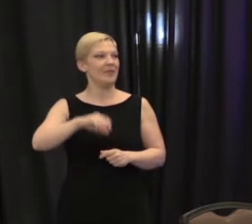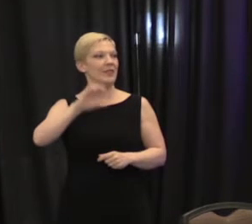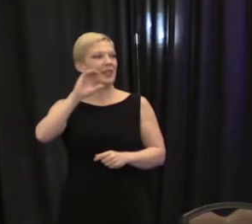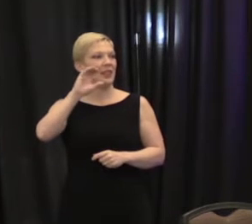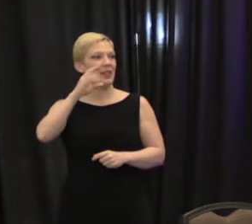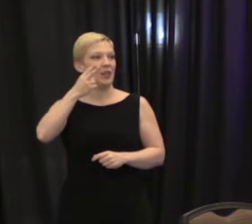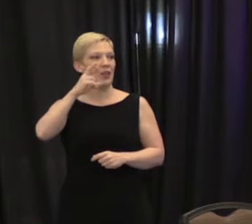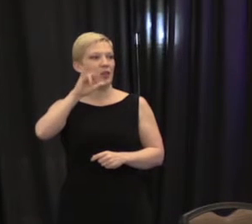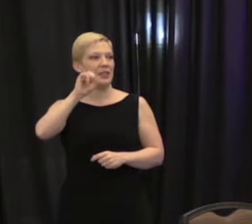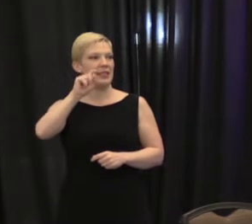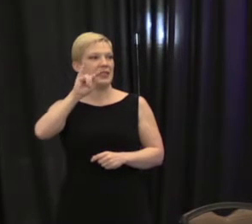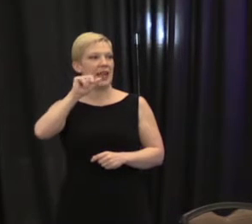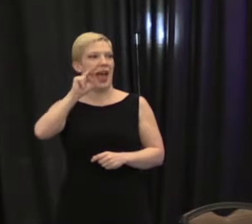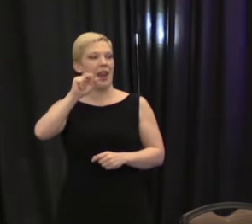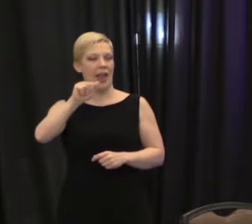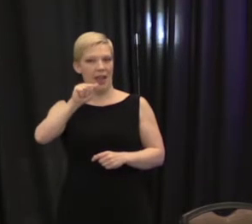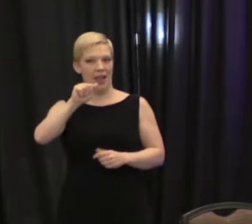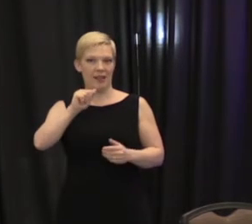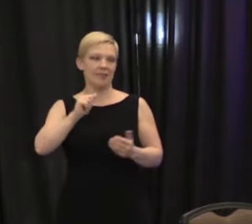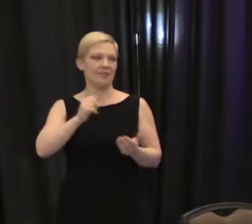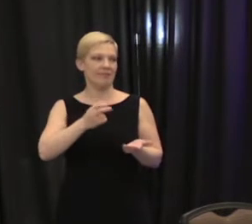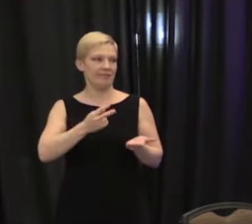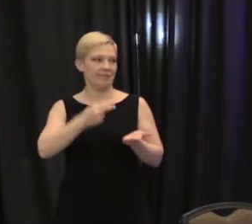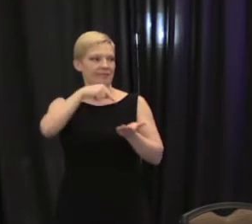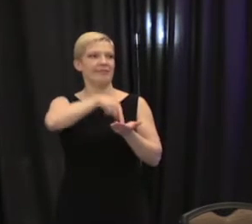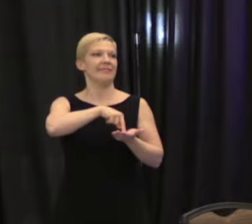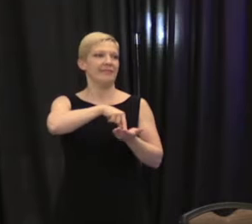Christiana, please stand.